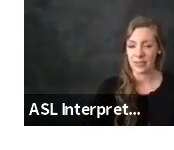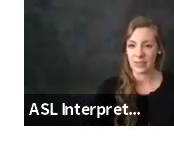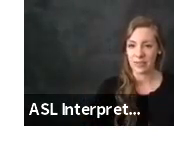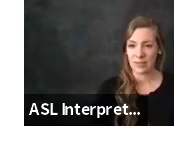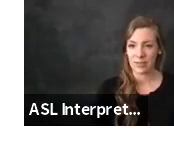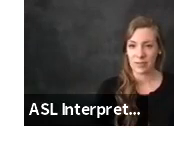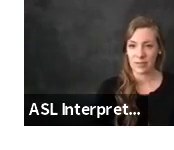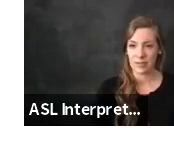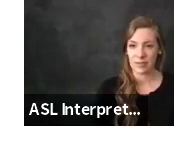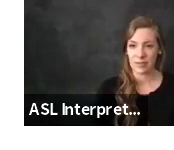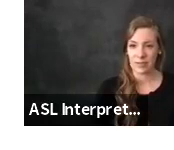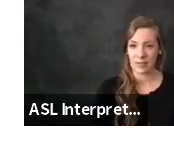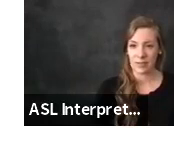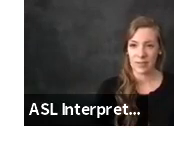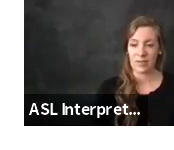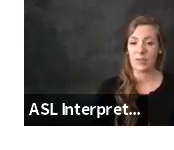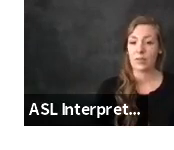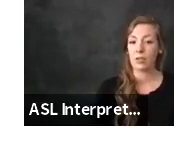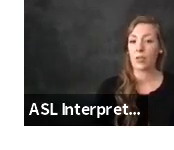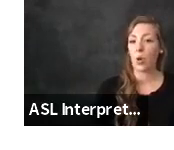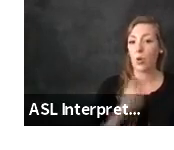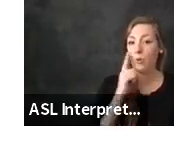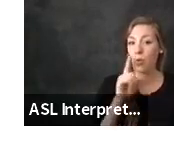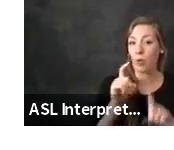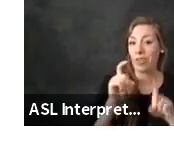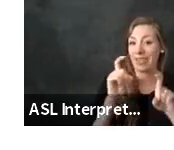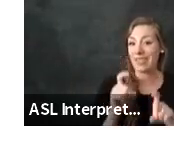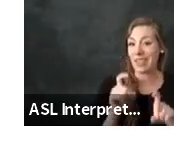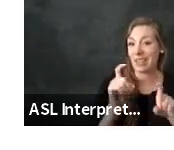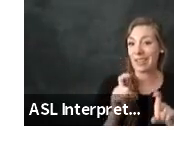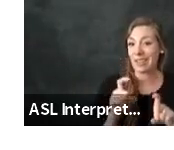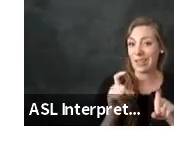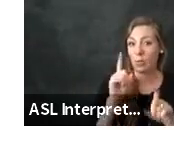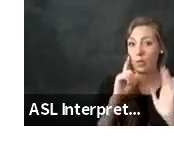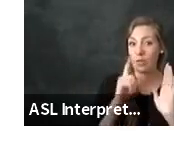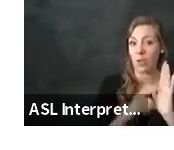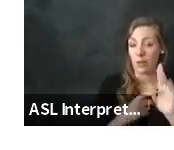Looking at our testing volume, we have seen a great increase.